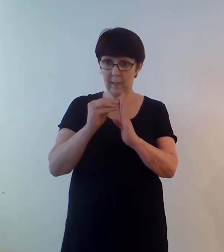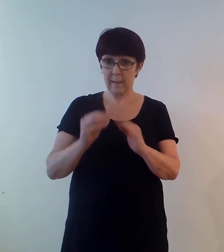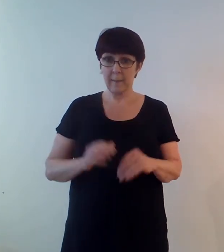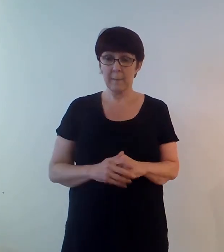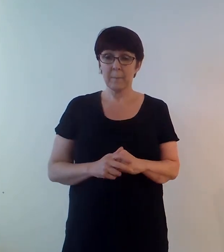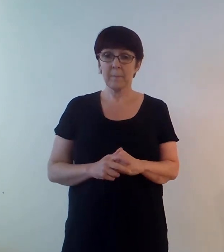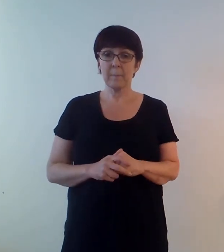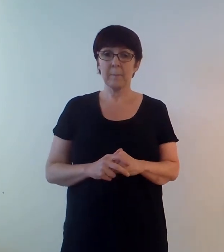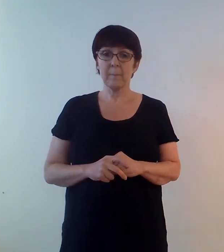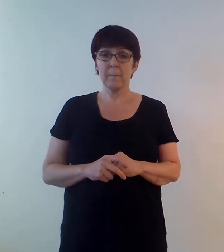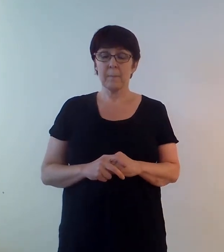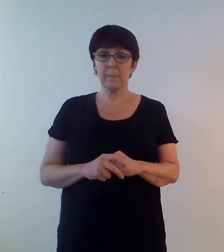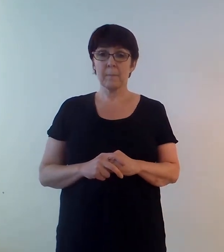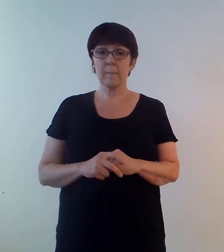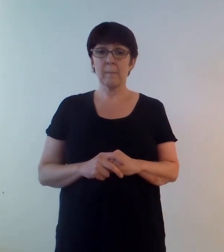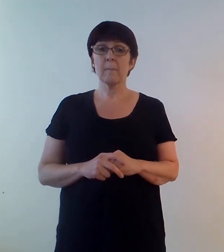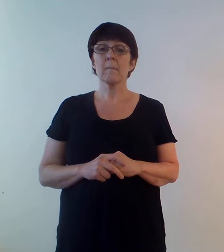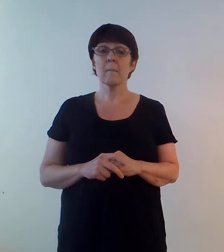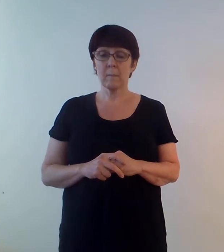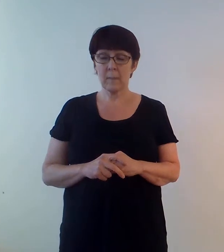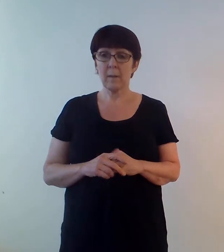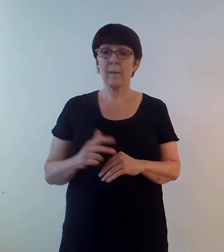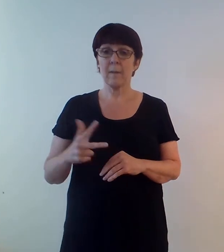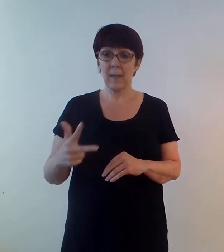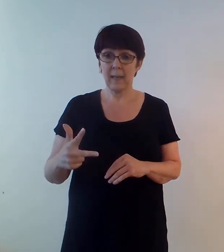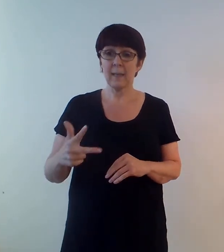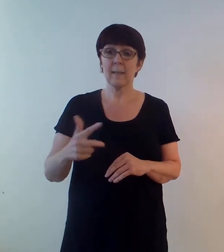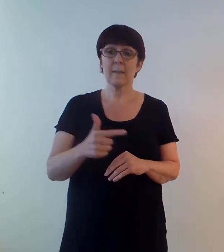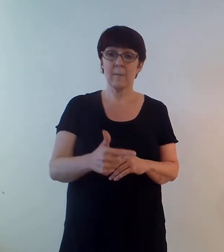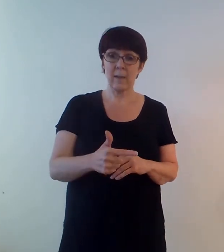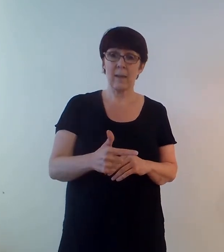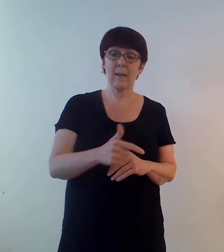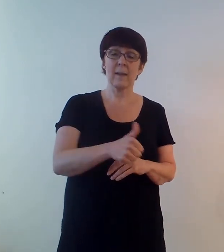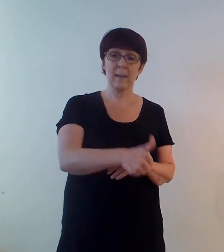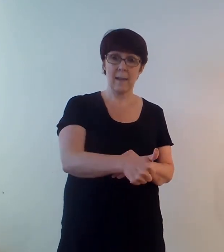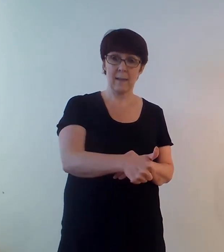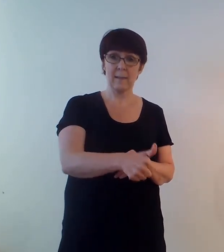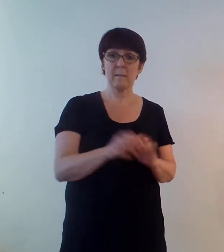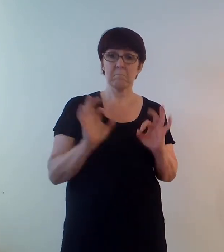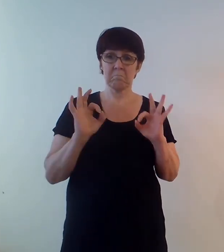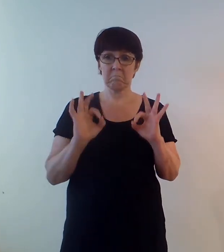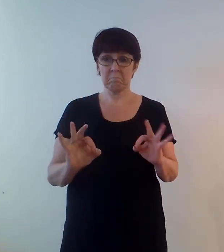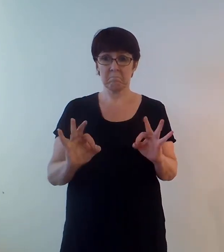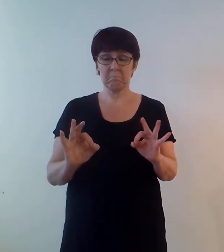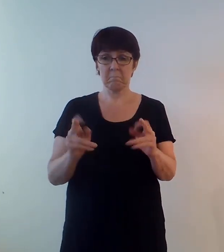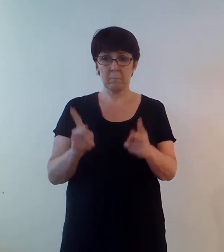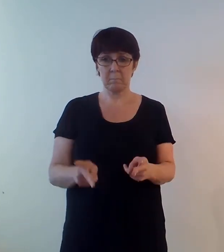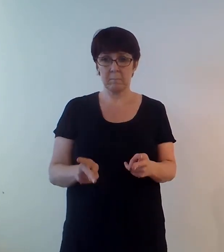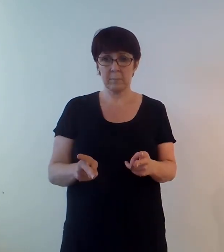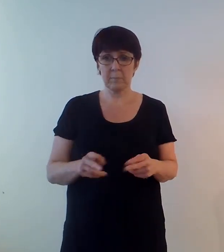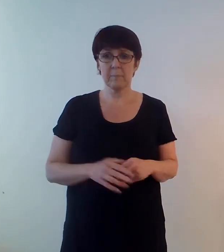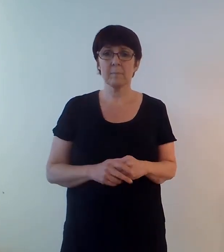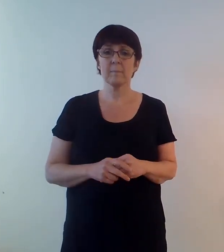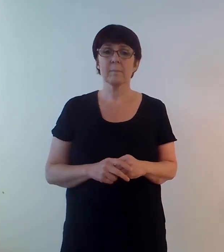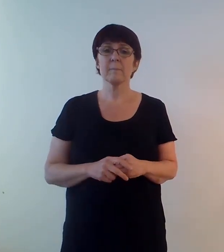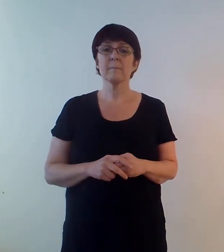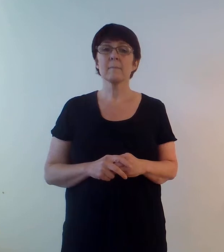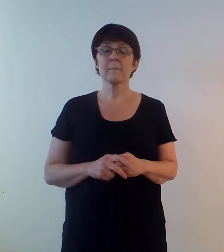Pushing. 3, 2, 1, and relax. Yeah, even I can feel the burn in